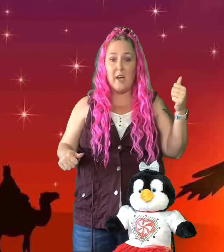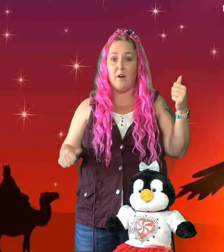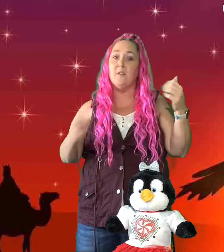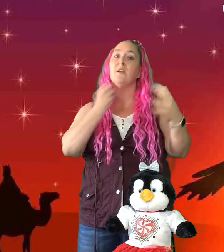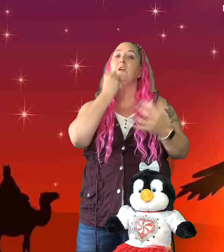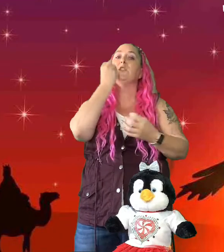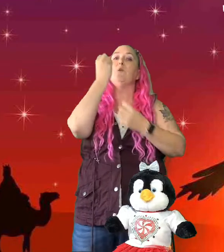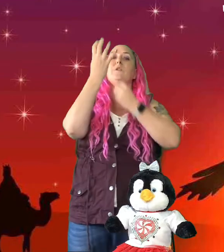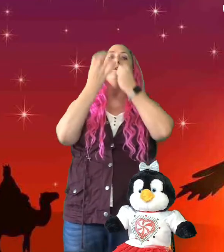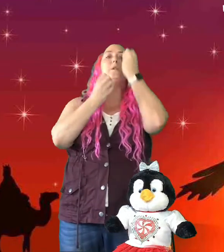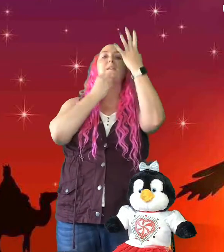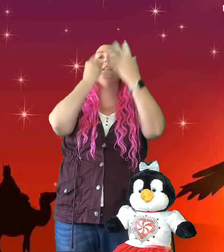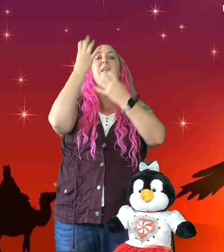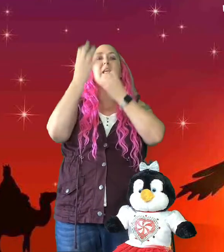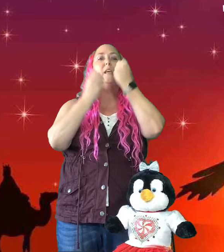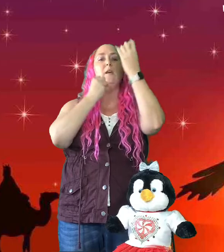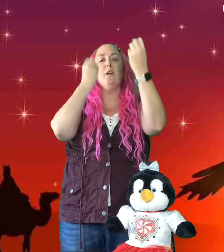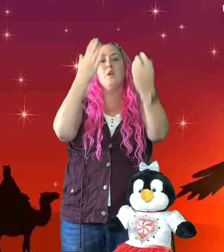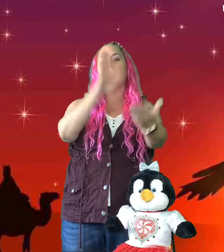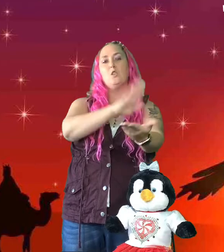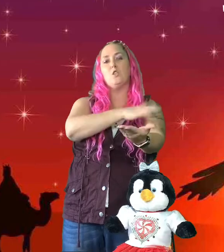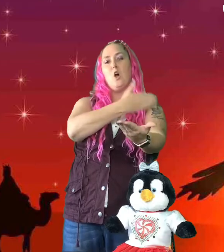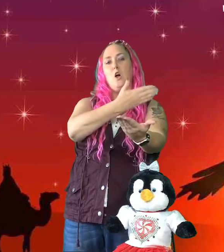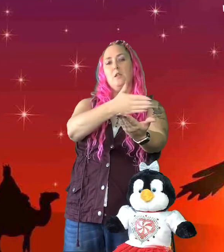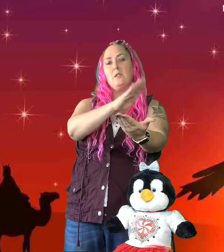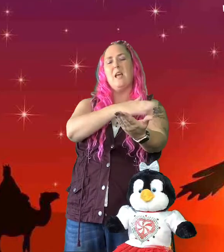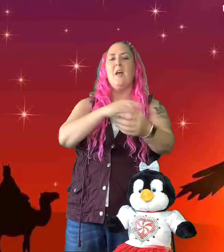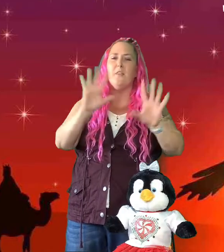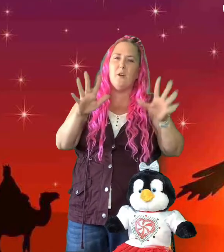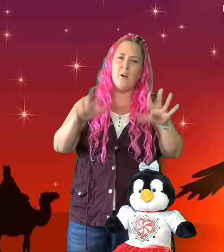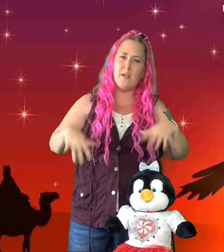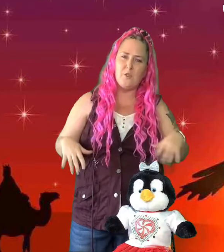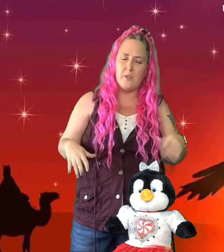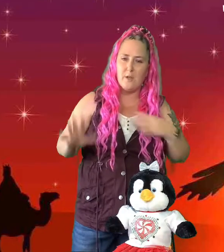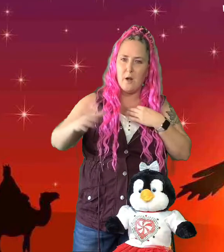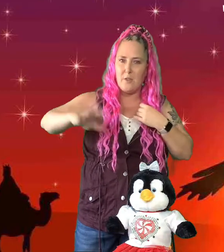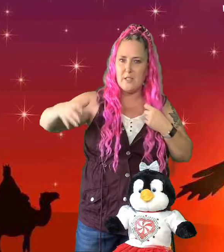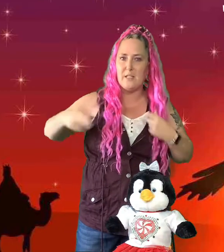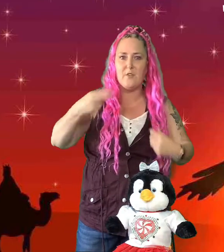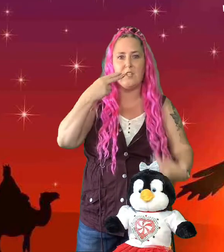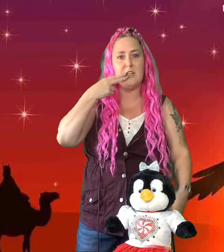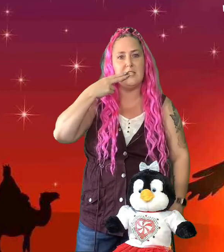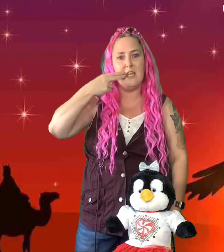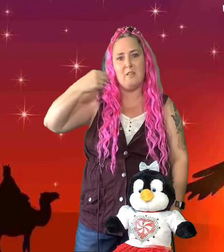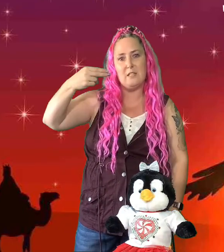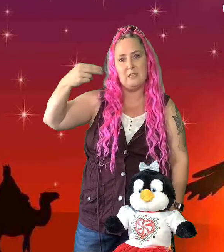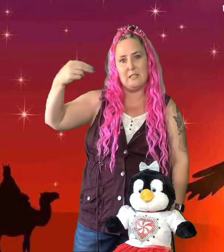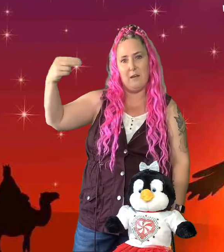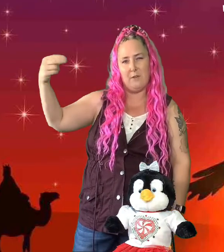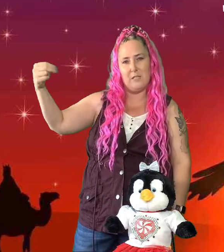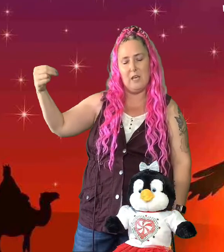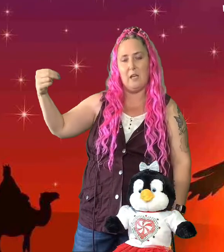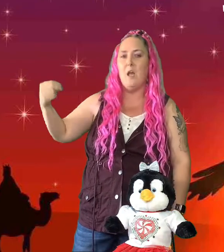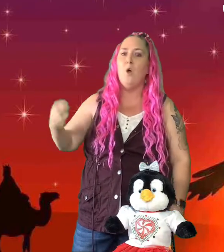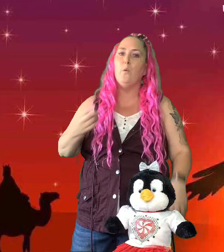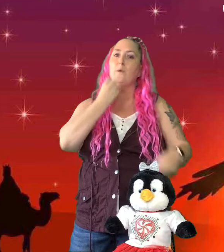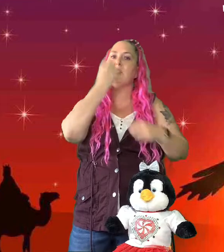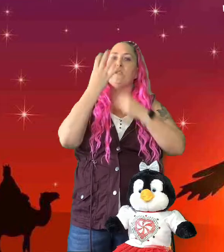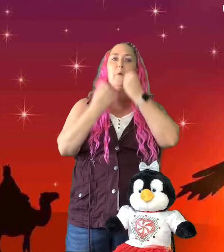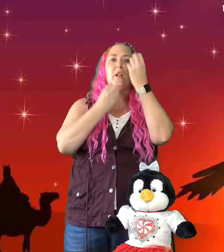carols. So we'll do singing songs. There are other signs for singing. This is a sign for singing. We use this one a lot